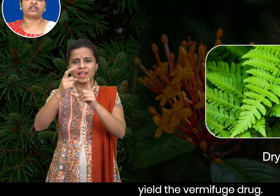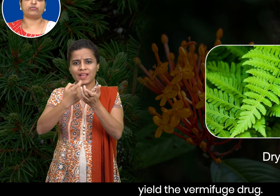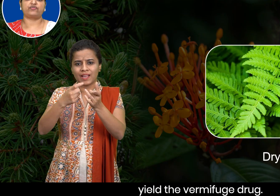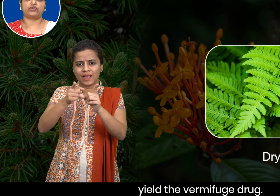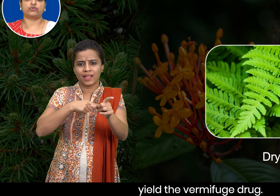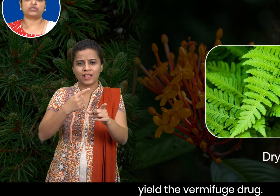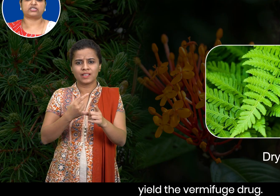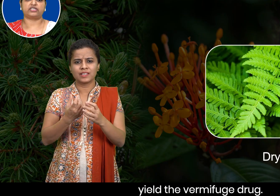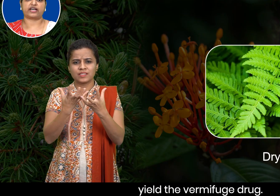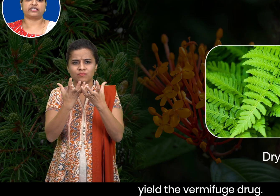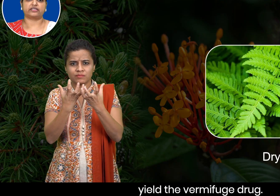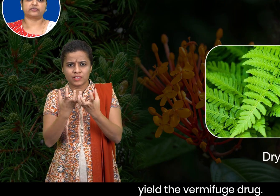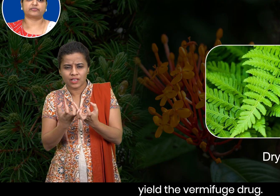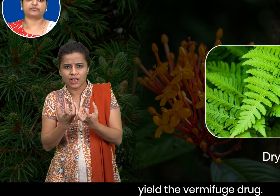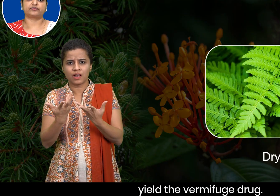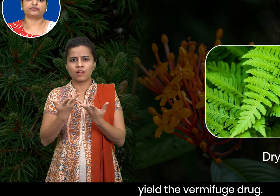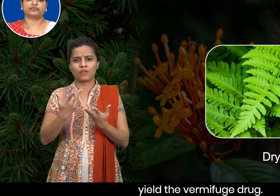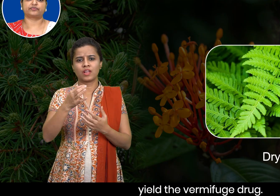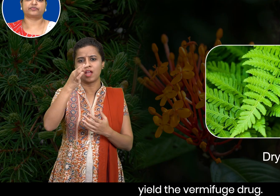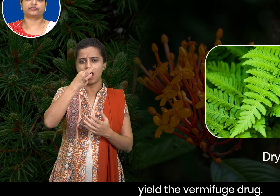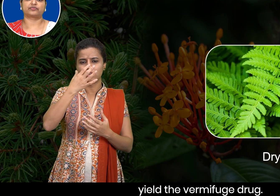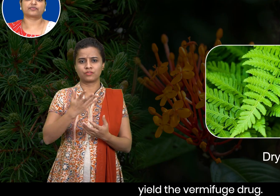yield the vermifuge drug.